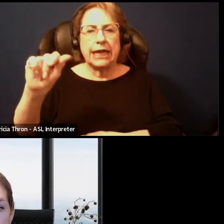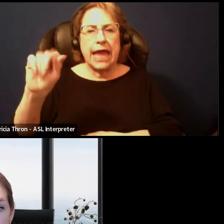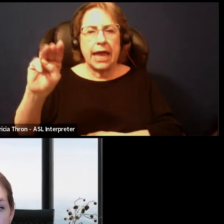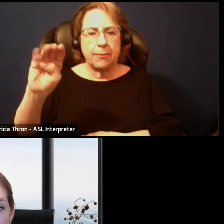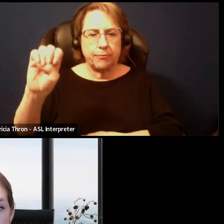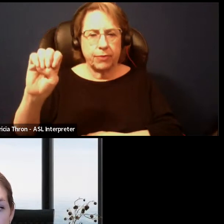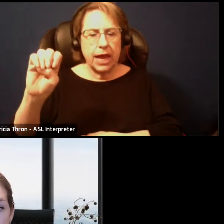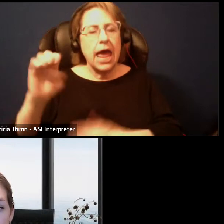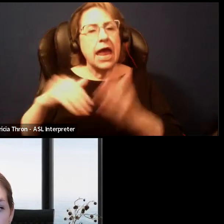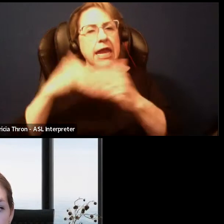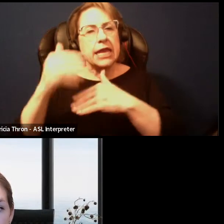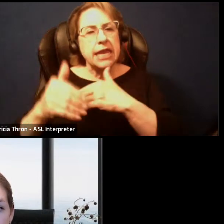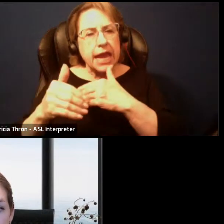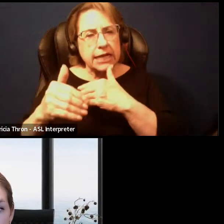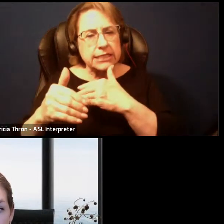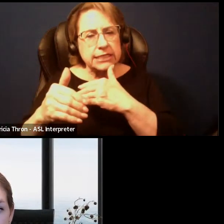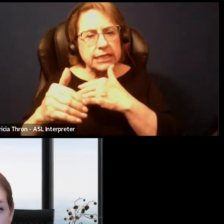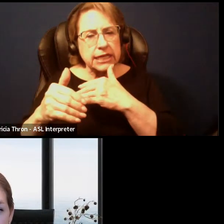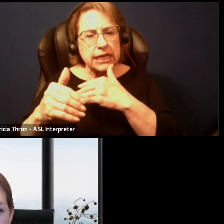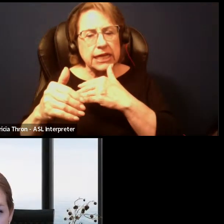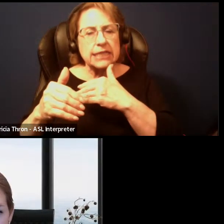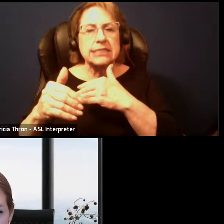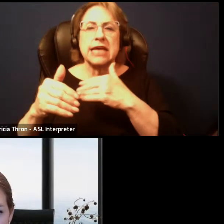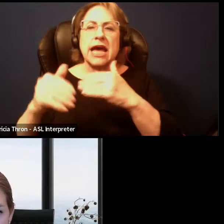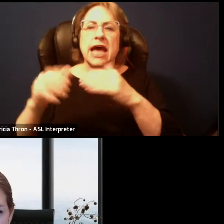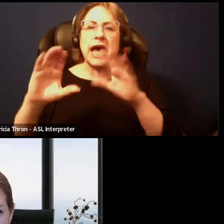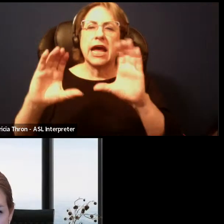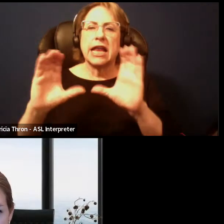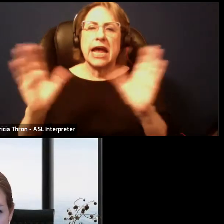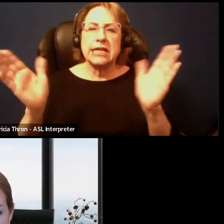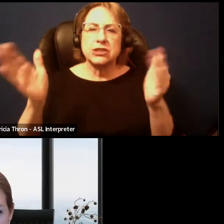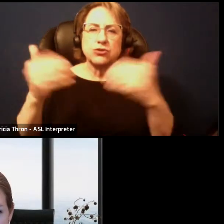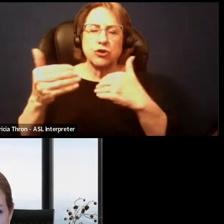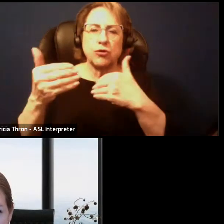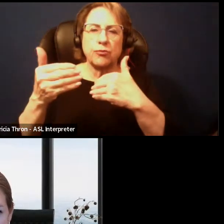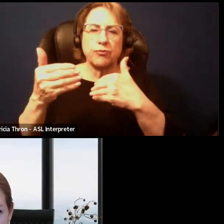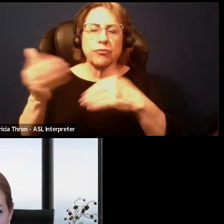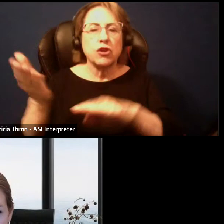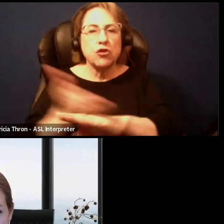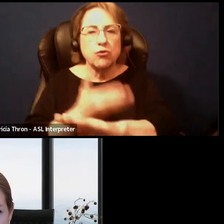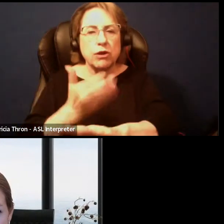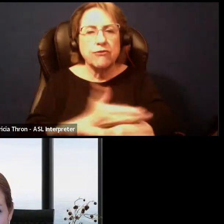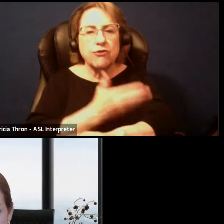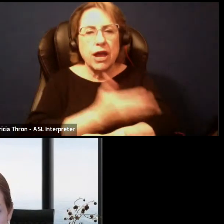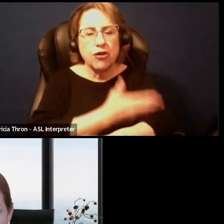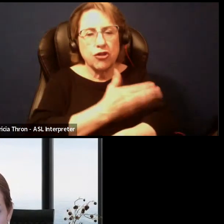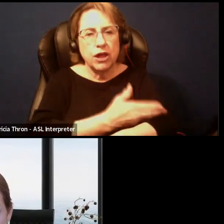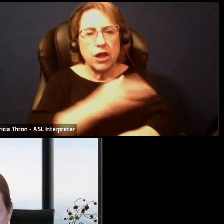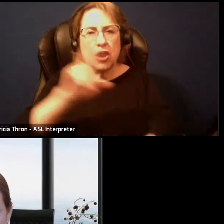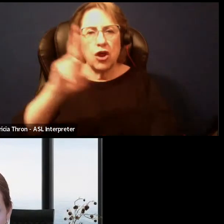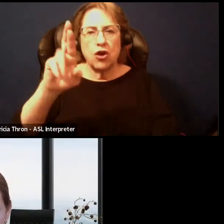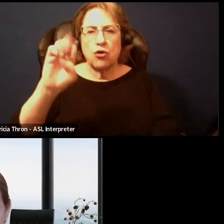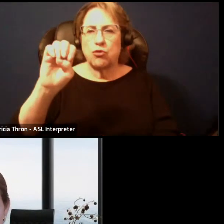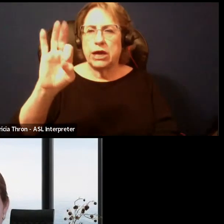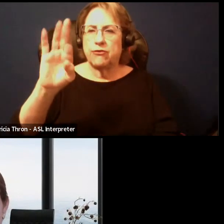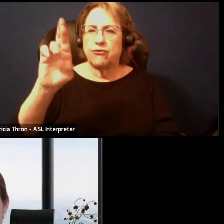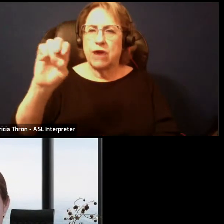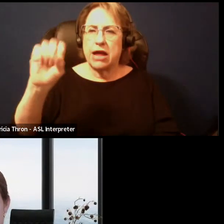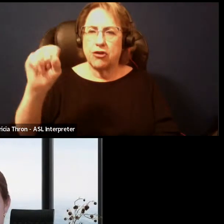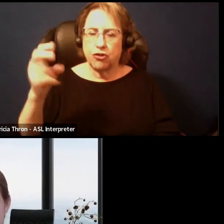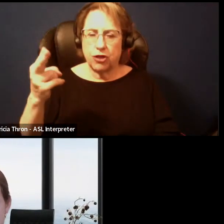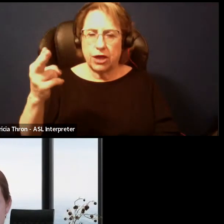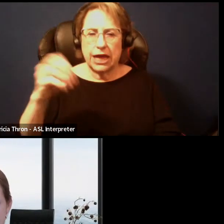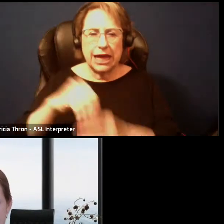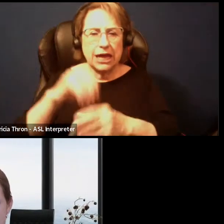move on to is classroom refresh across all sites. So a refresh in basically all